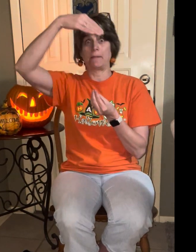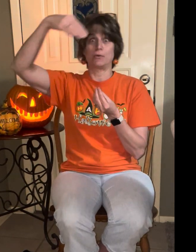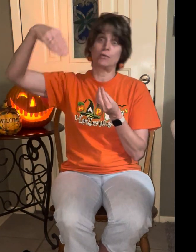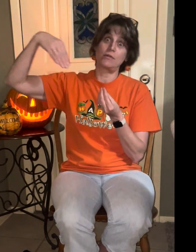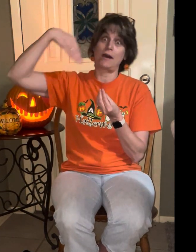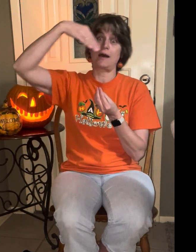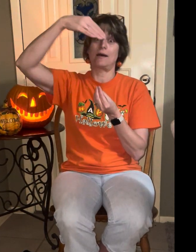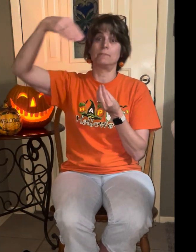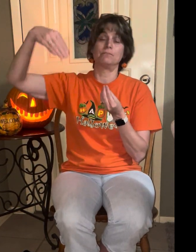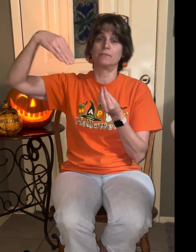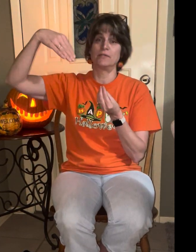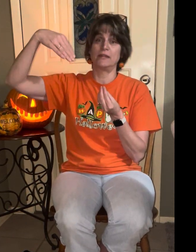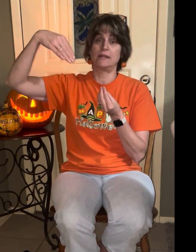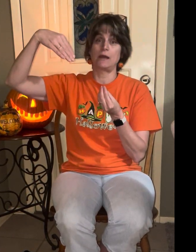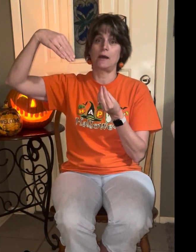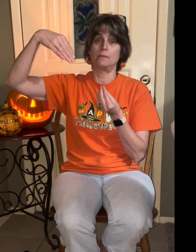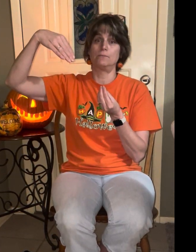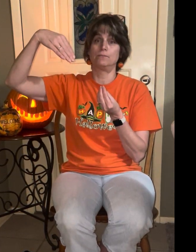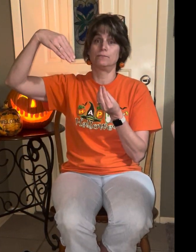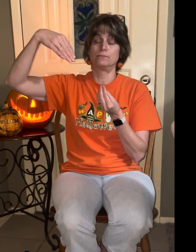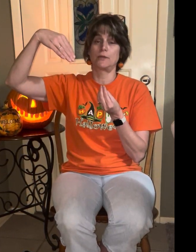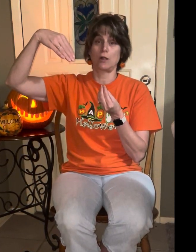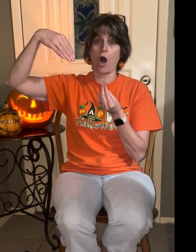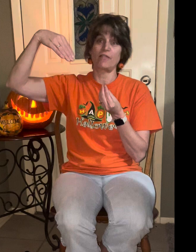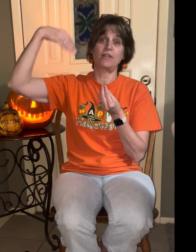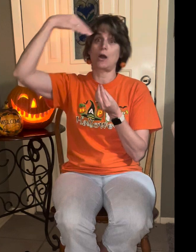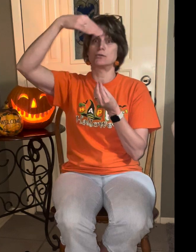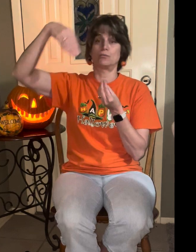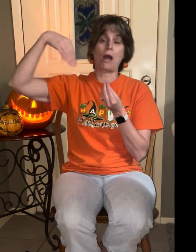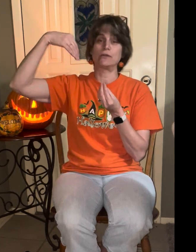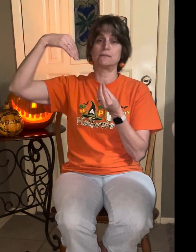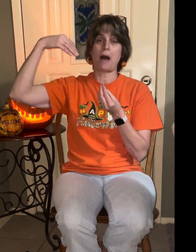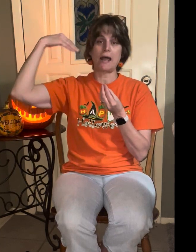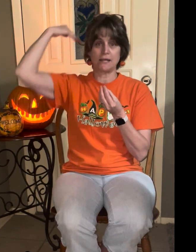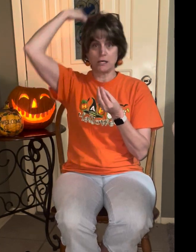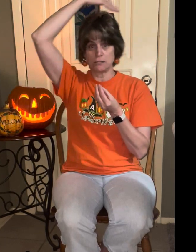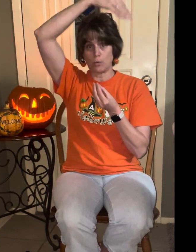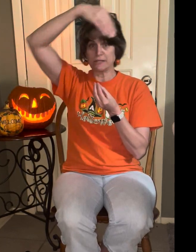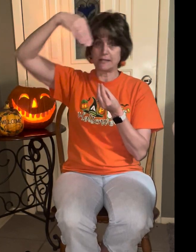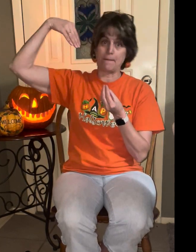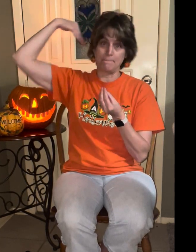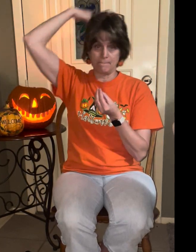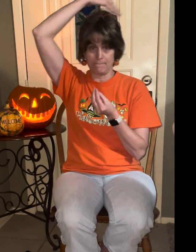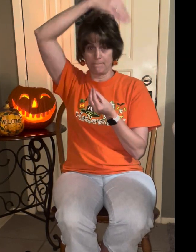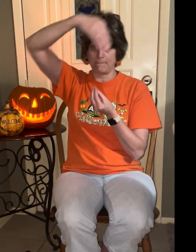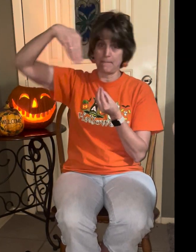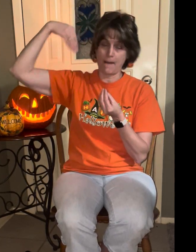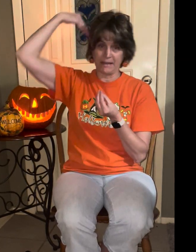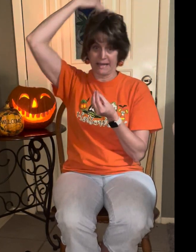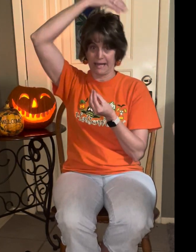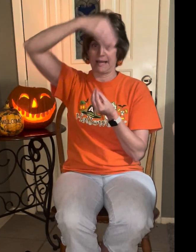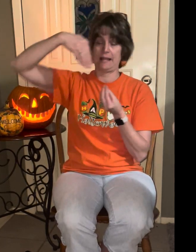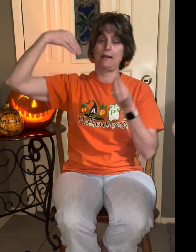paper, the cloth that goes around his body, so we can say mummy,